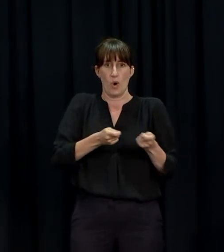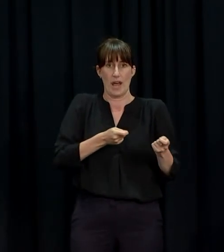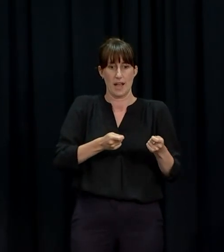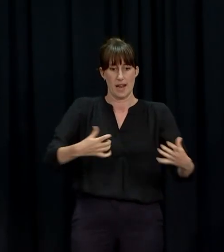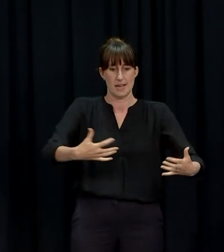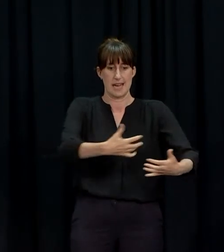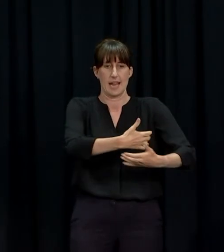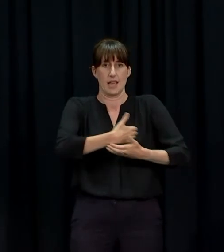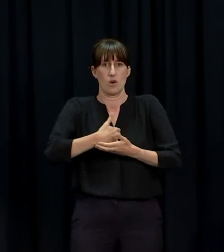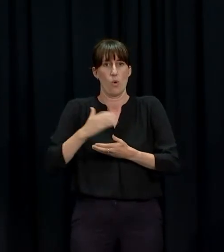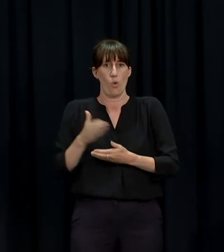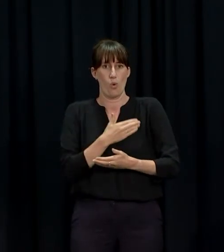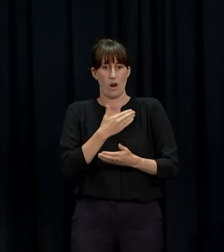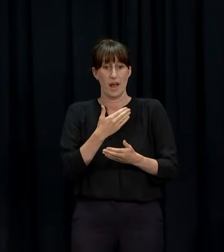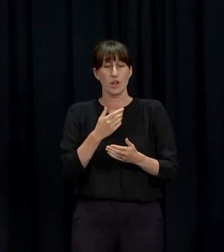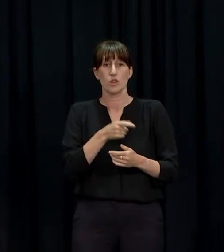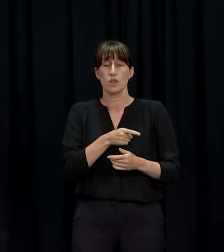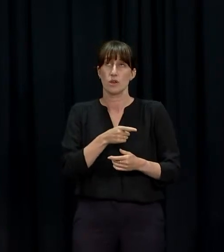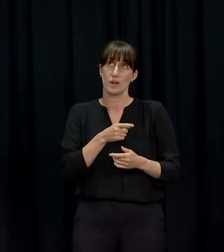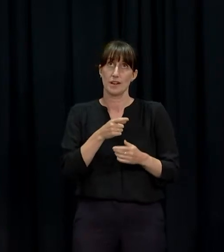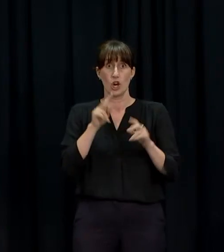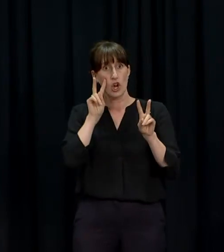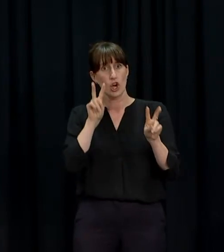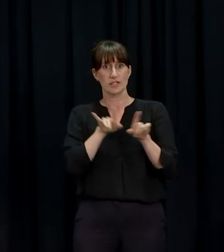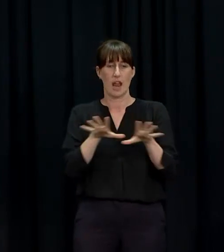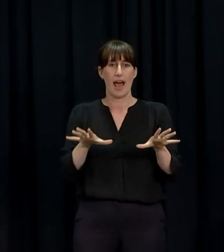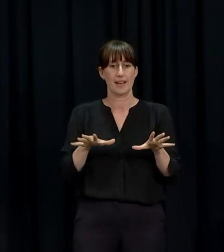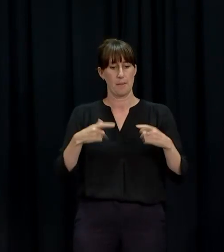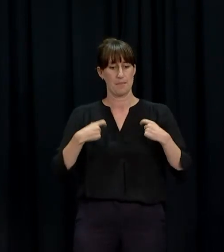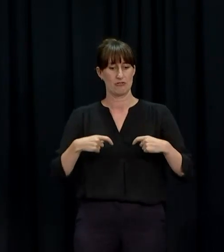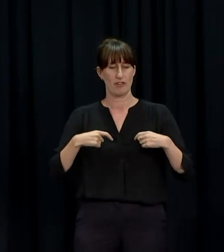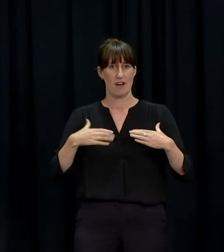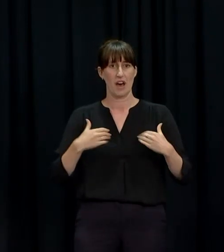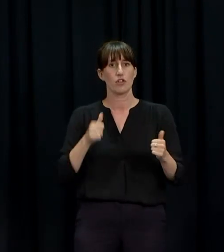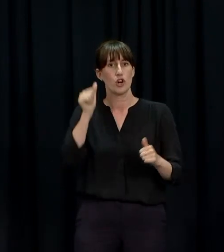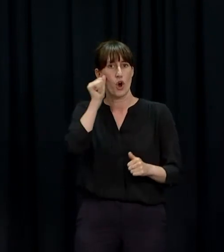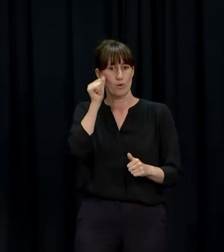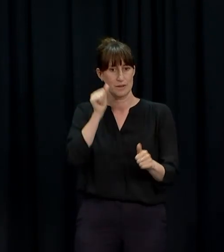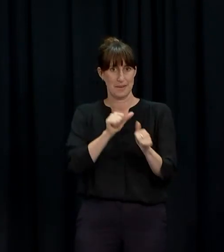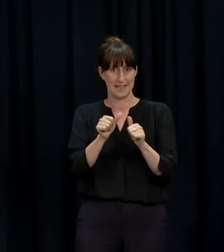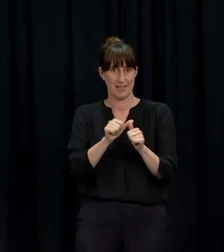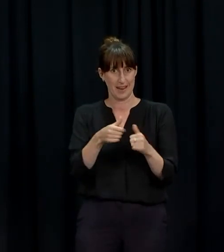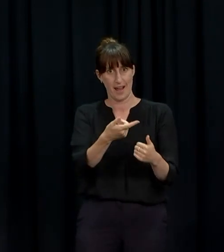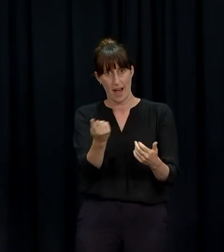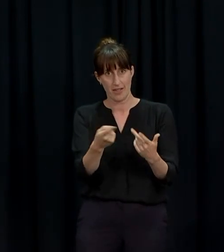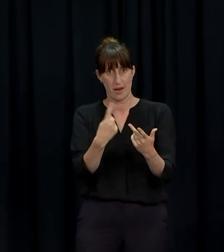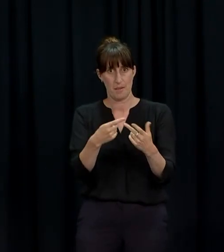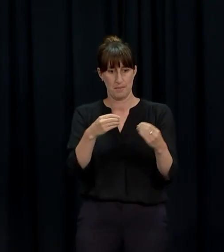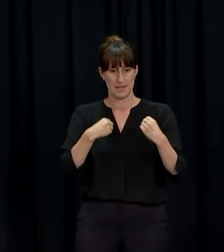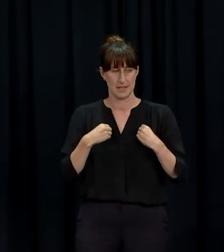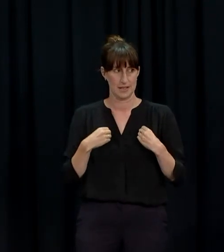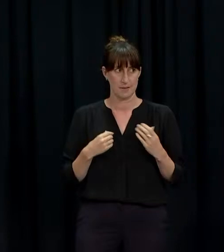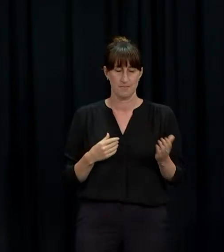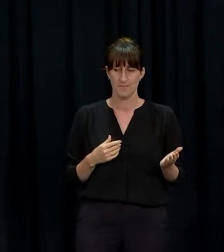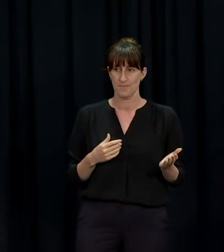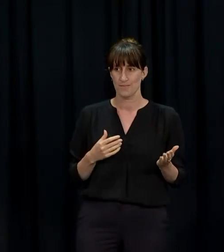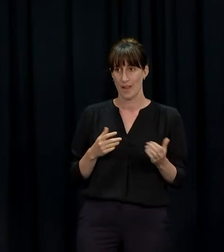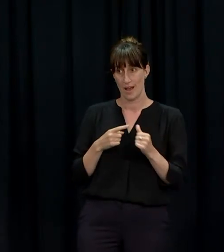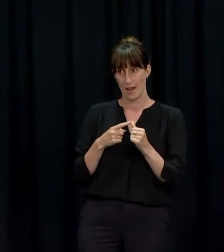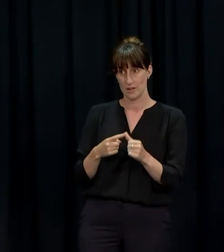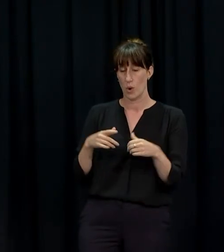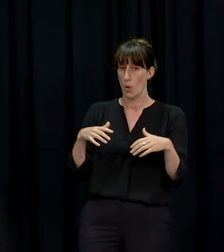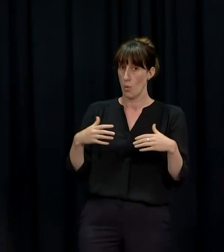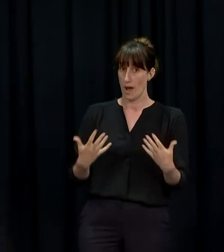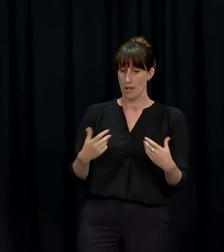better how to handle them than what business does. Well, the Ministry of Health is purchasing on behalf of the government, and that